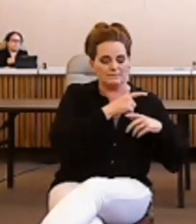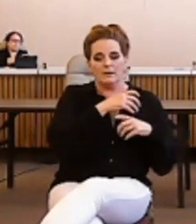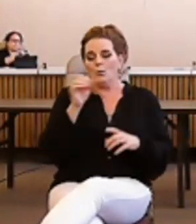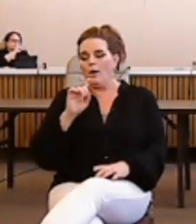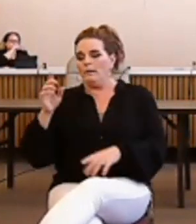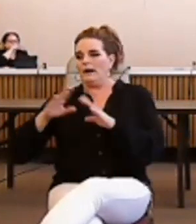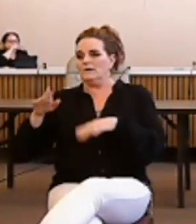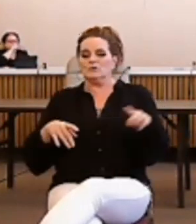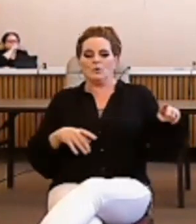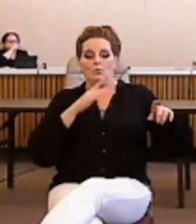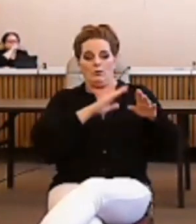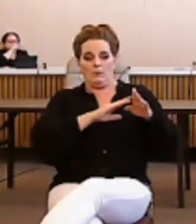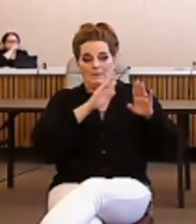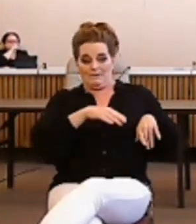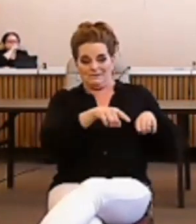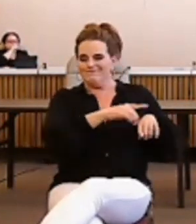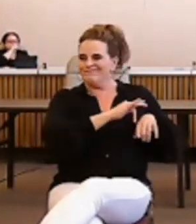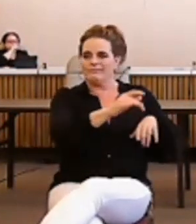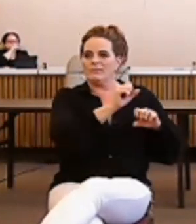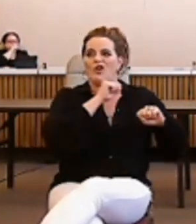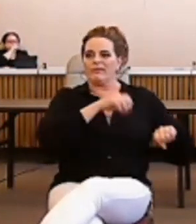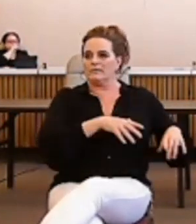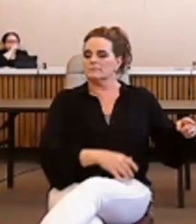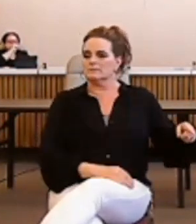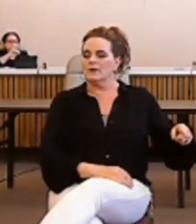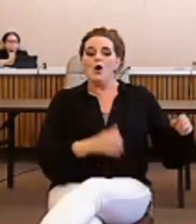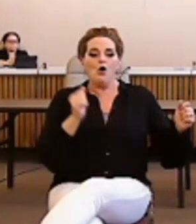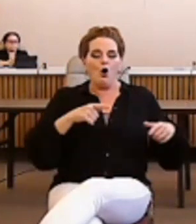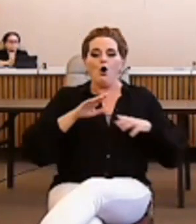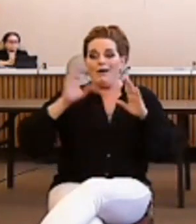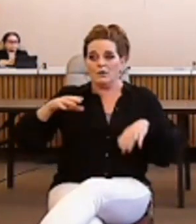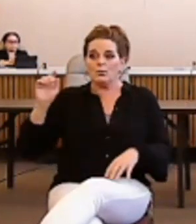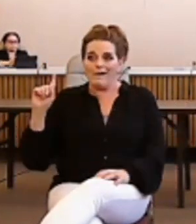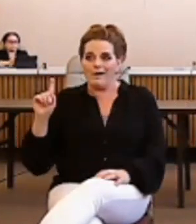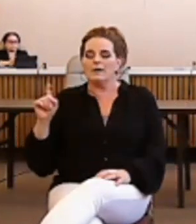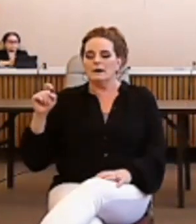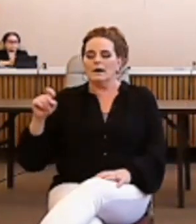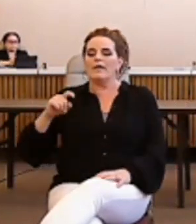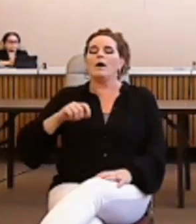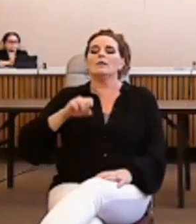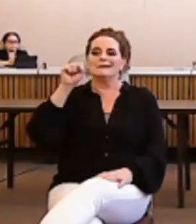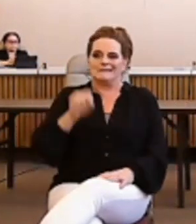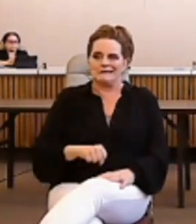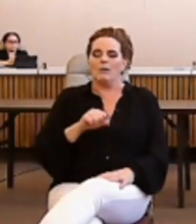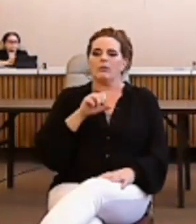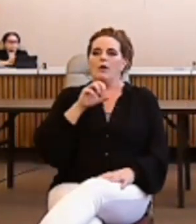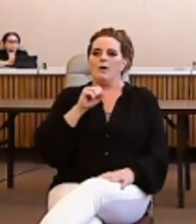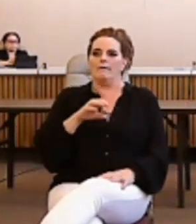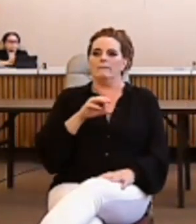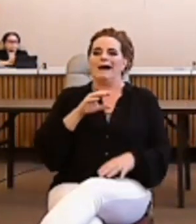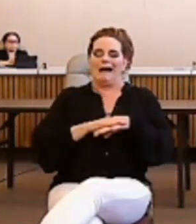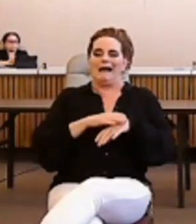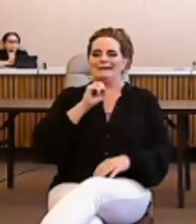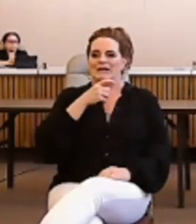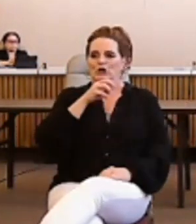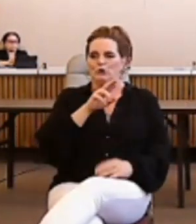there are no houses there today. Okay. All the houses are on the south side of Erie Station Road, going up the hill